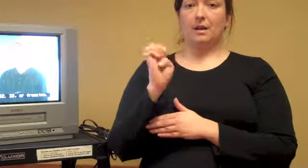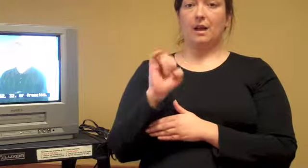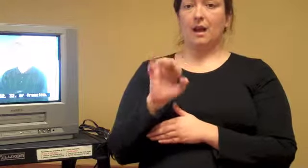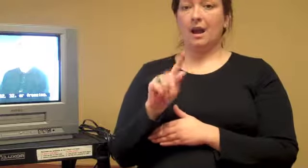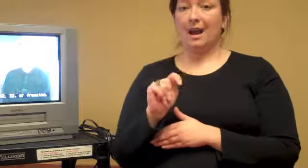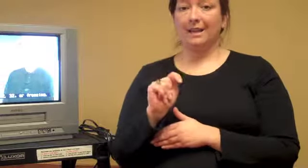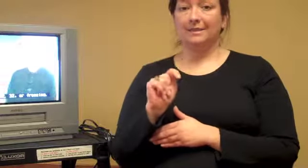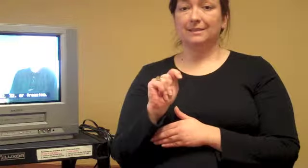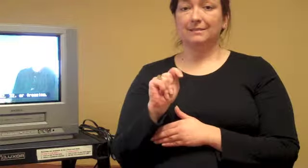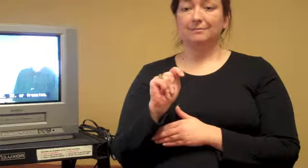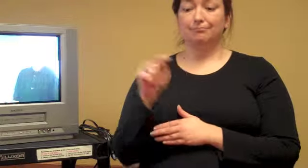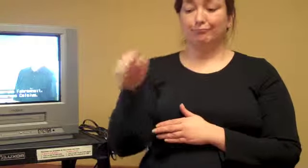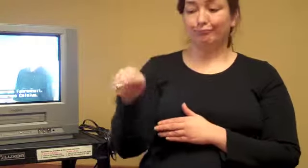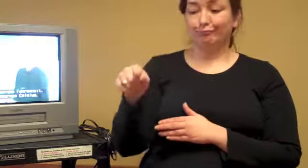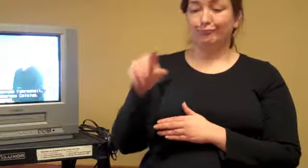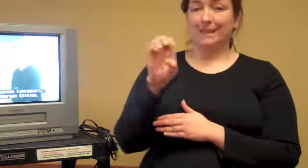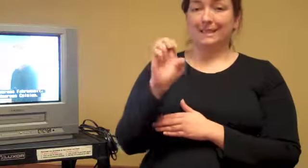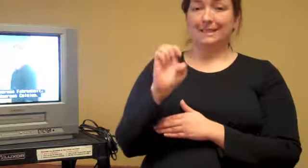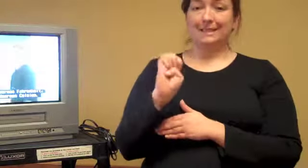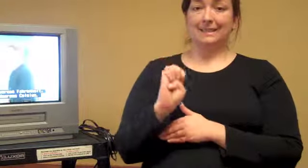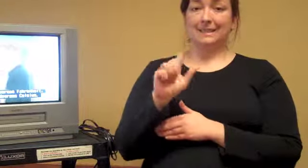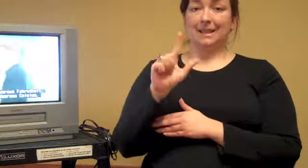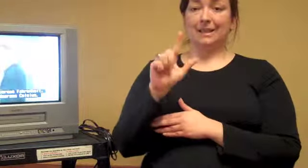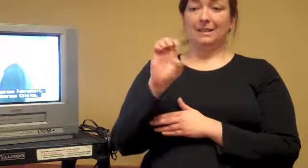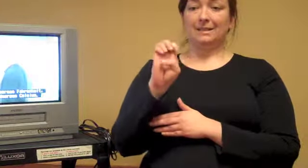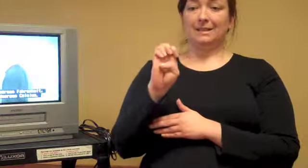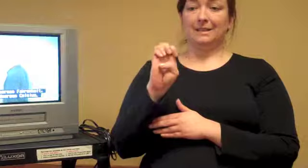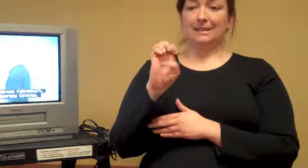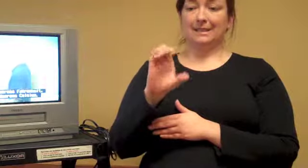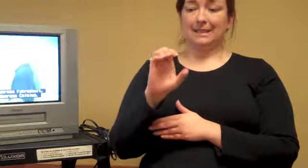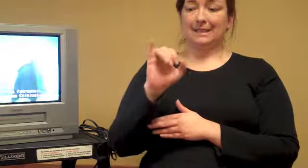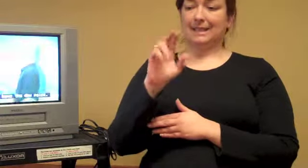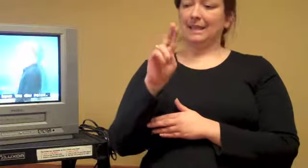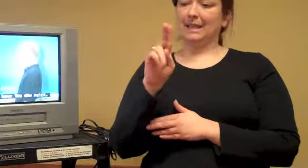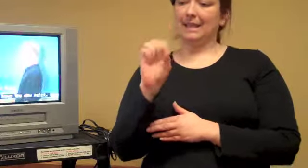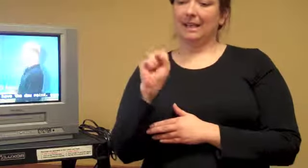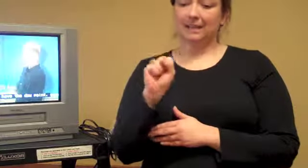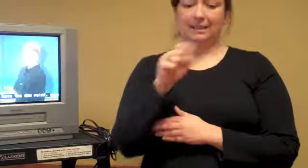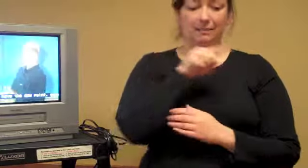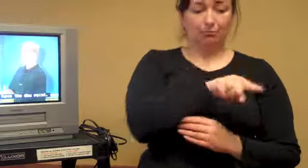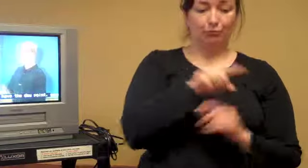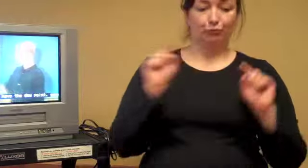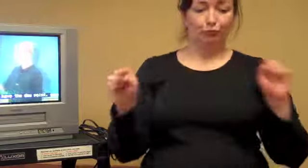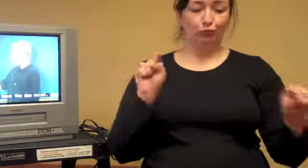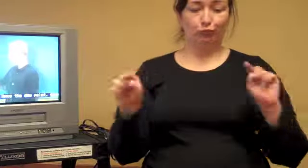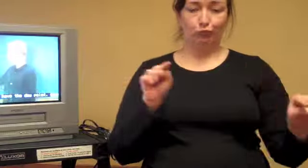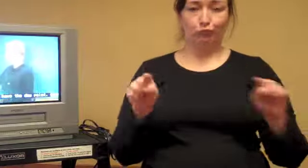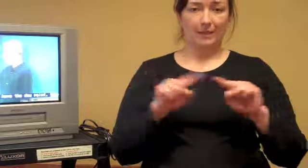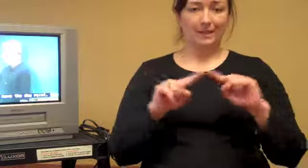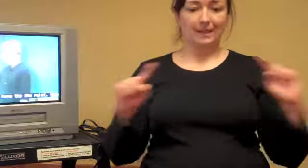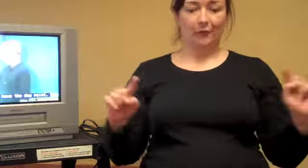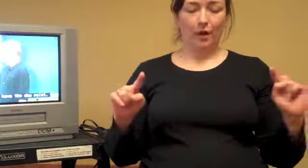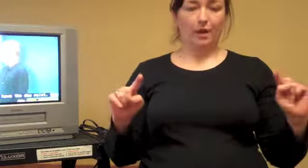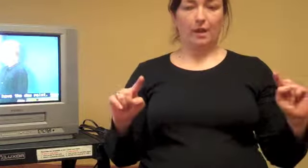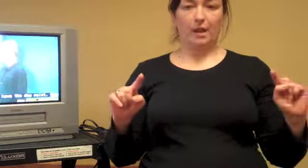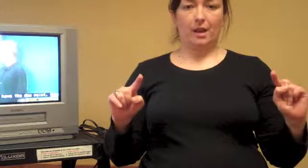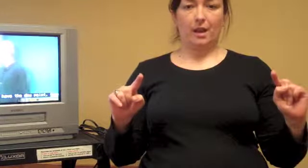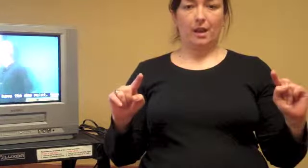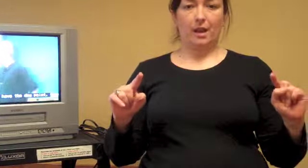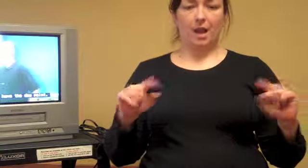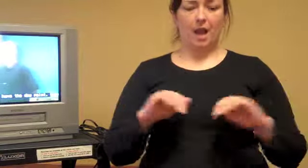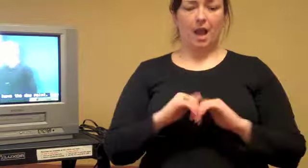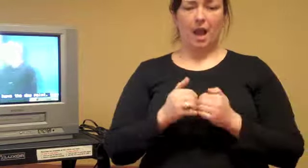32. Or freezing. 32 degrees Fahrenheit, 0 degrees Celsius. If you have the dew